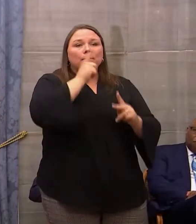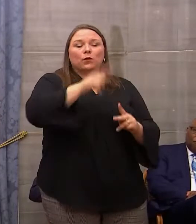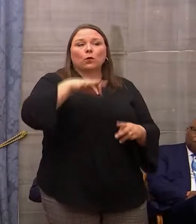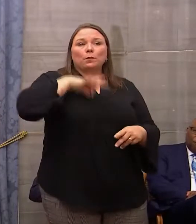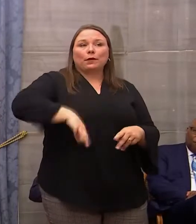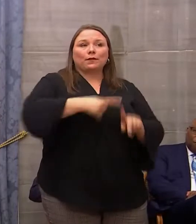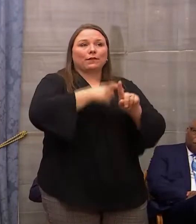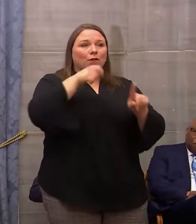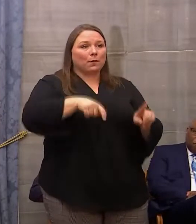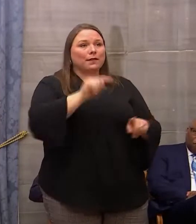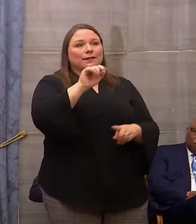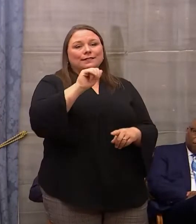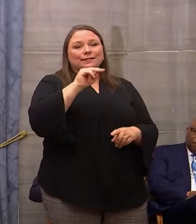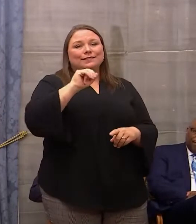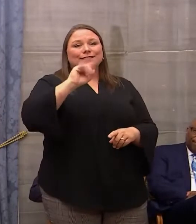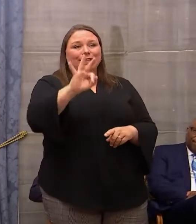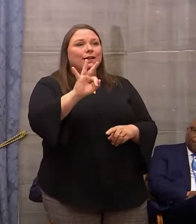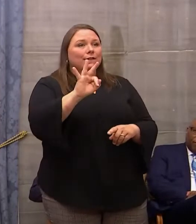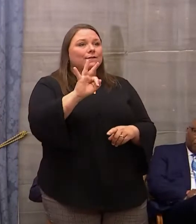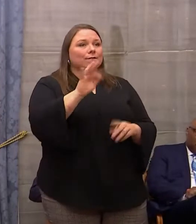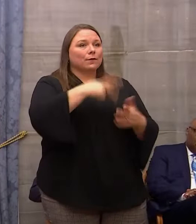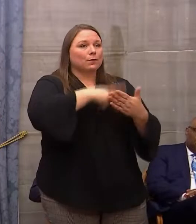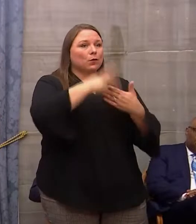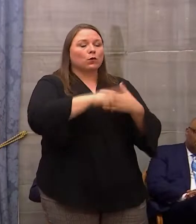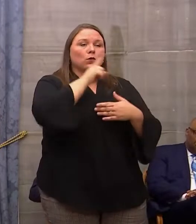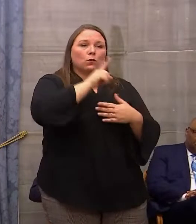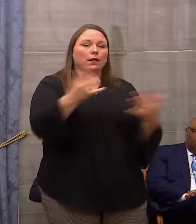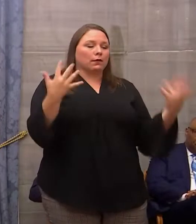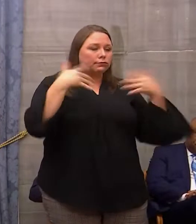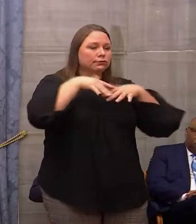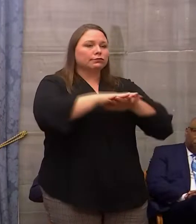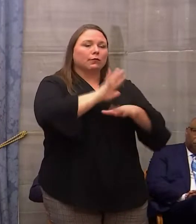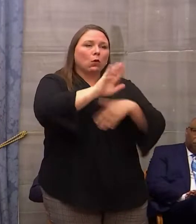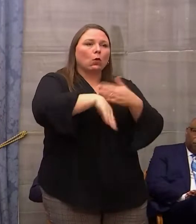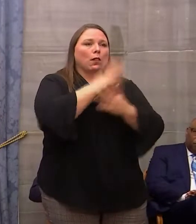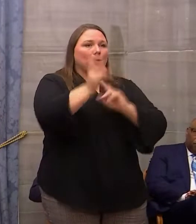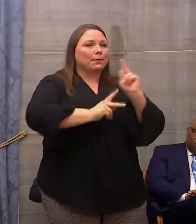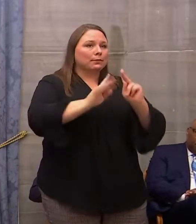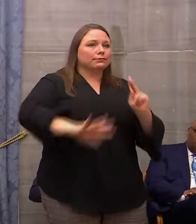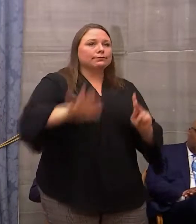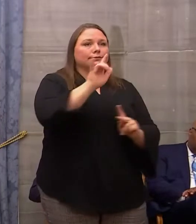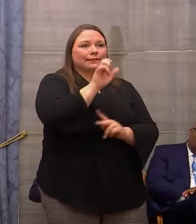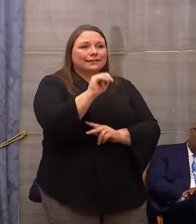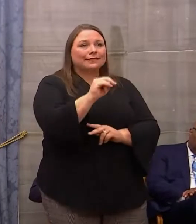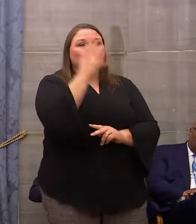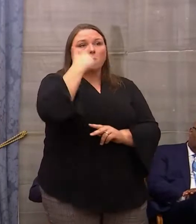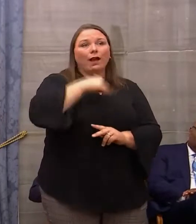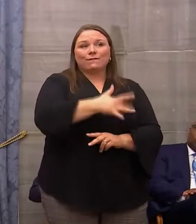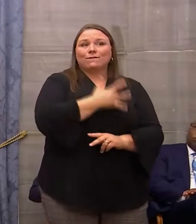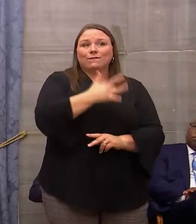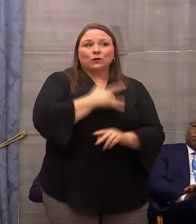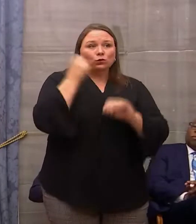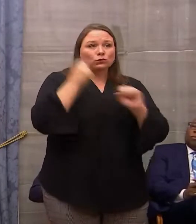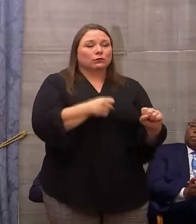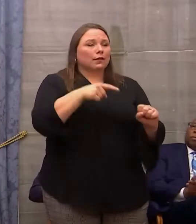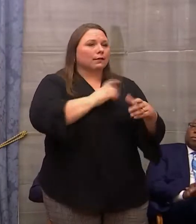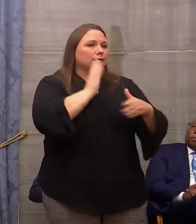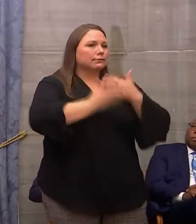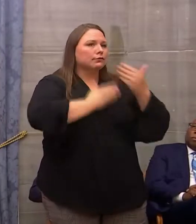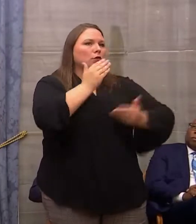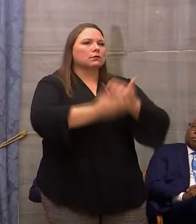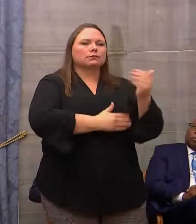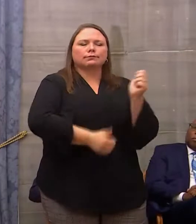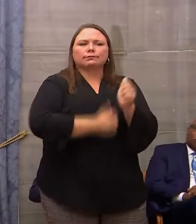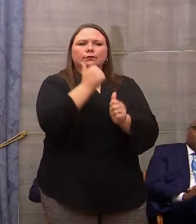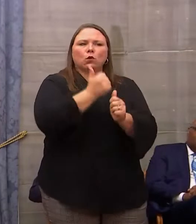beneficiaries of the TANF programs. It is a true cross-sectional representation of Tennessee, and why I believe this process has been